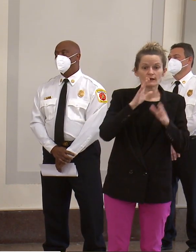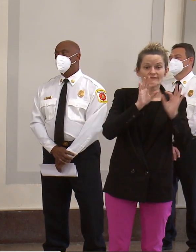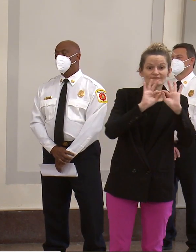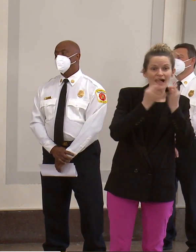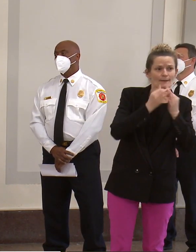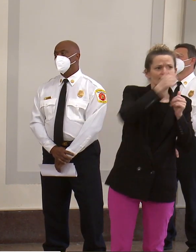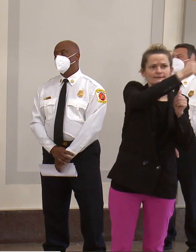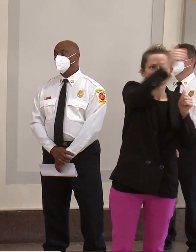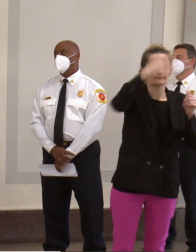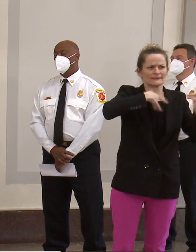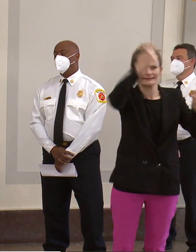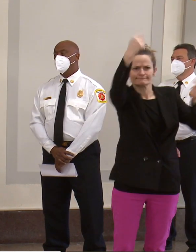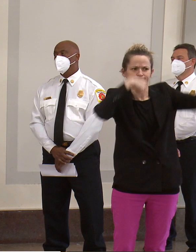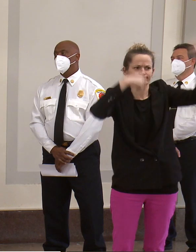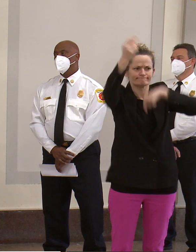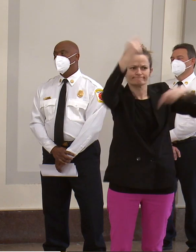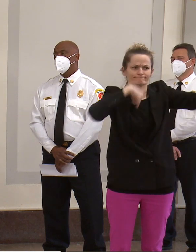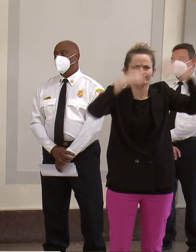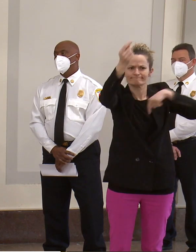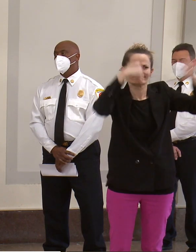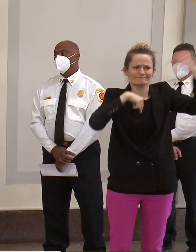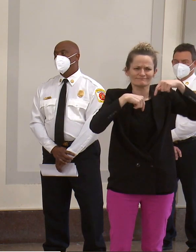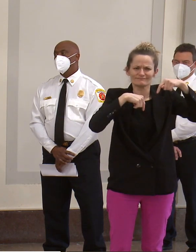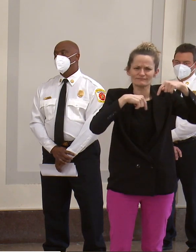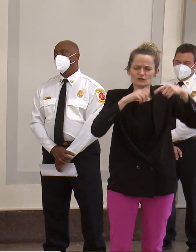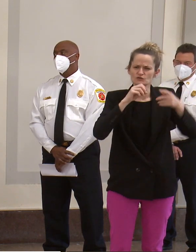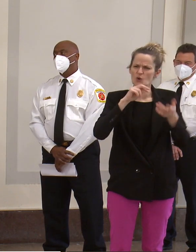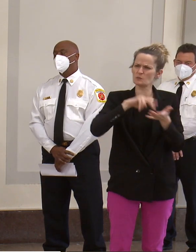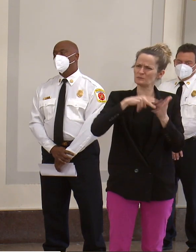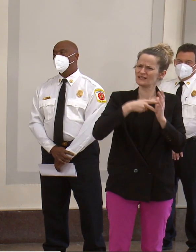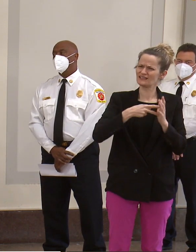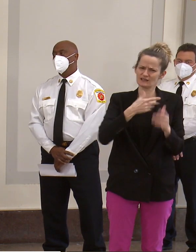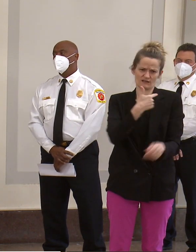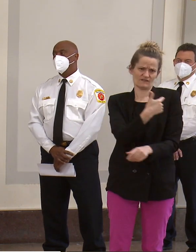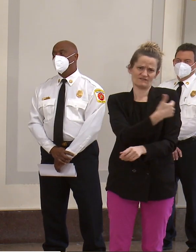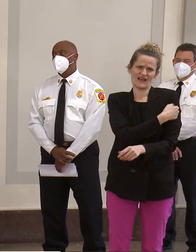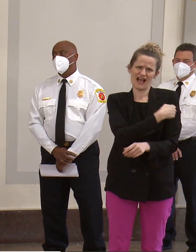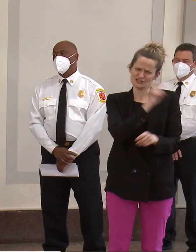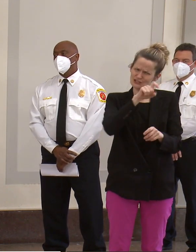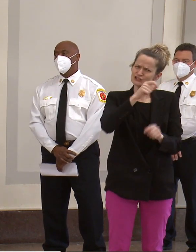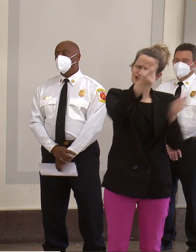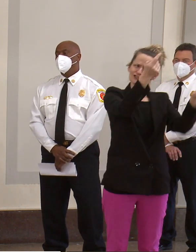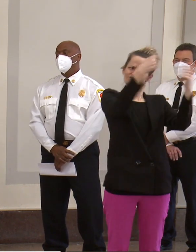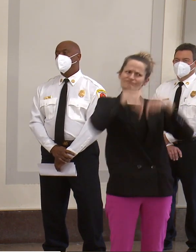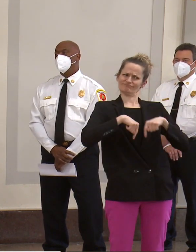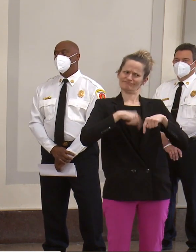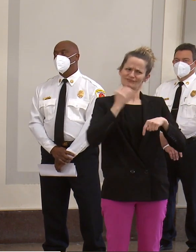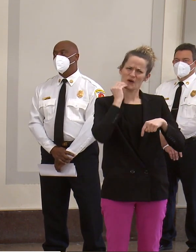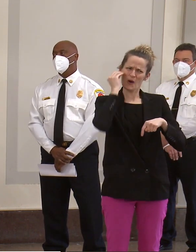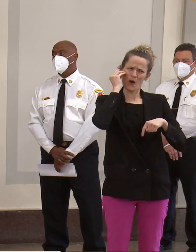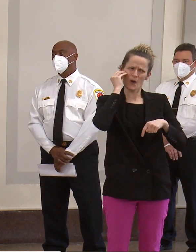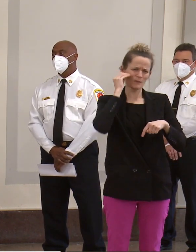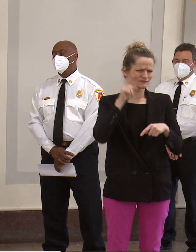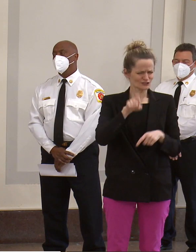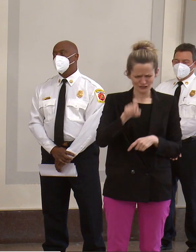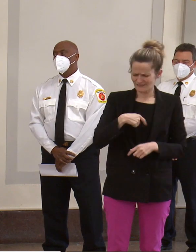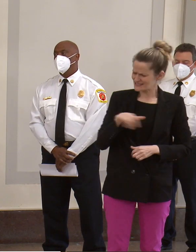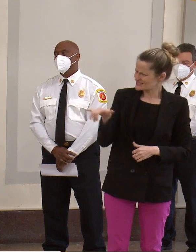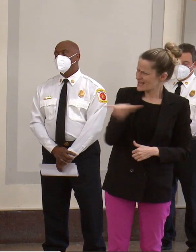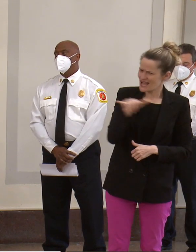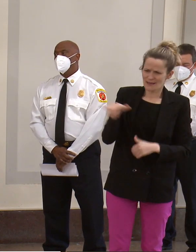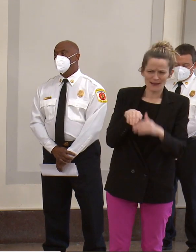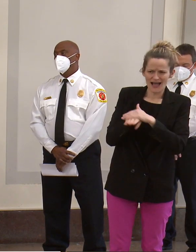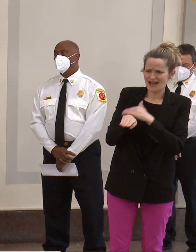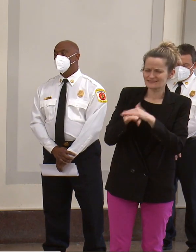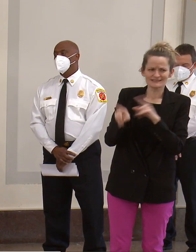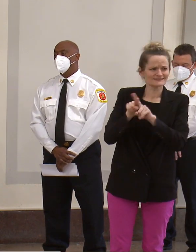the right to be vaccinated too. They deserve the right to be able to have that same access to the vaccine, and that's what this